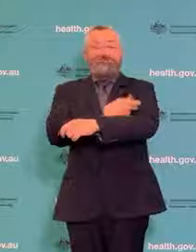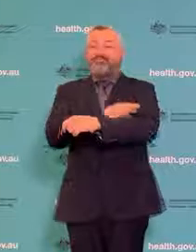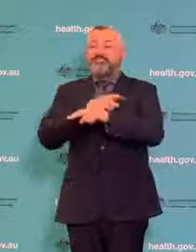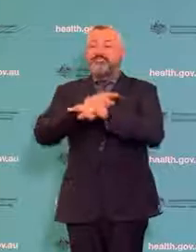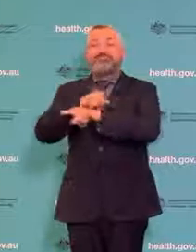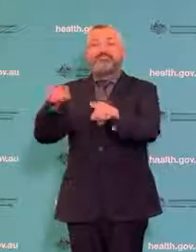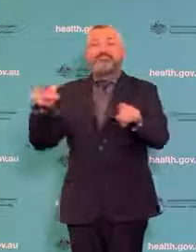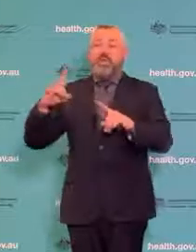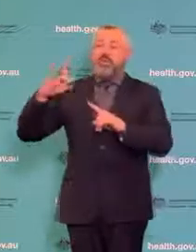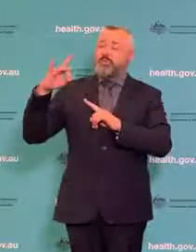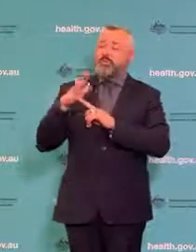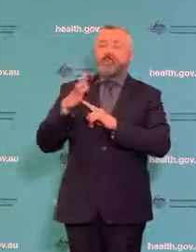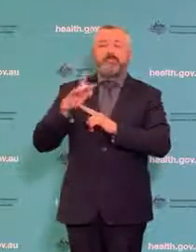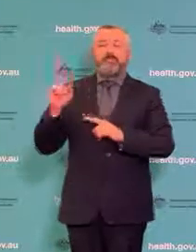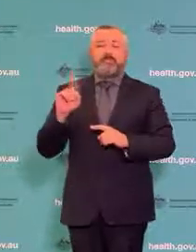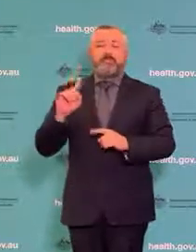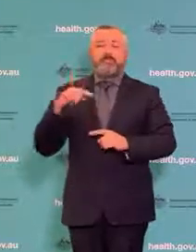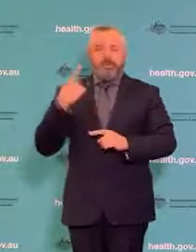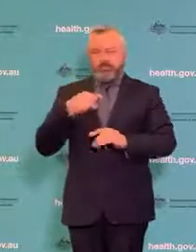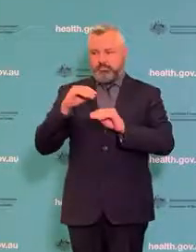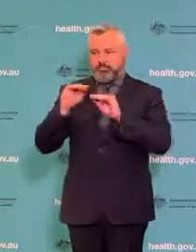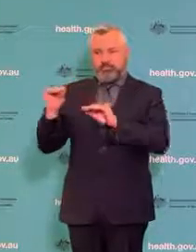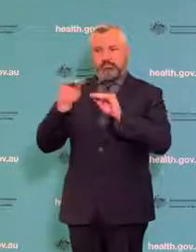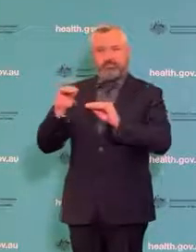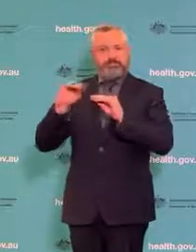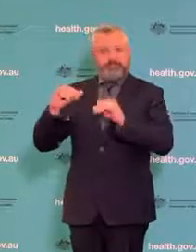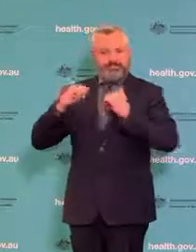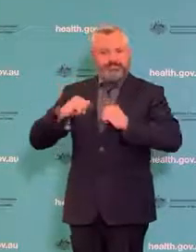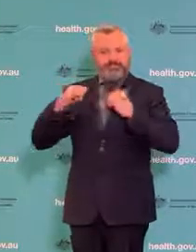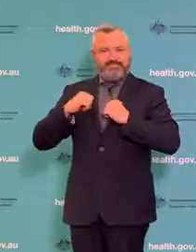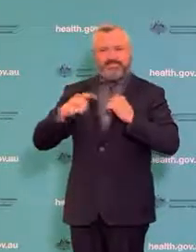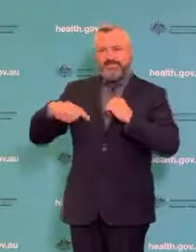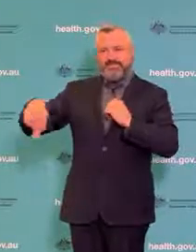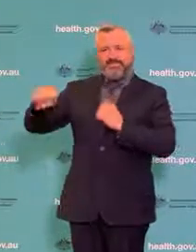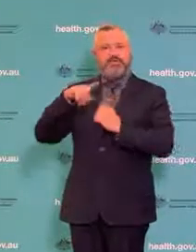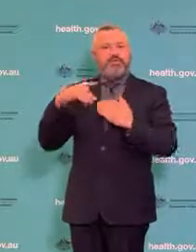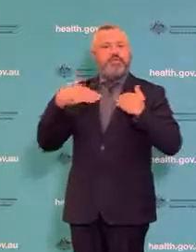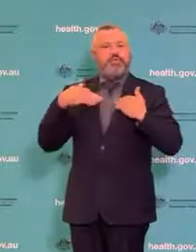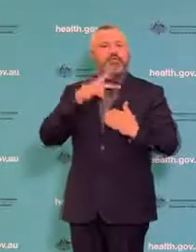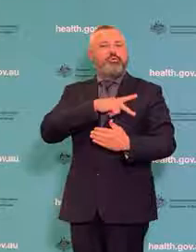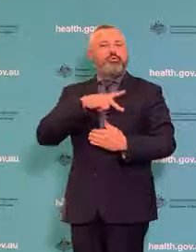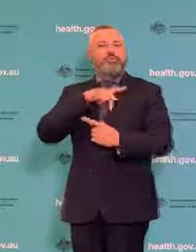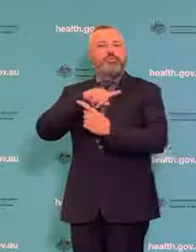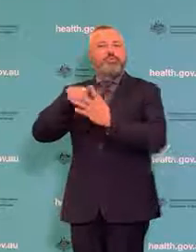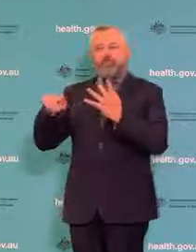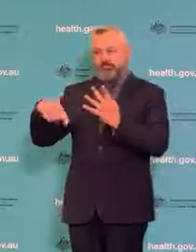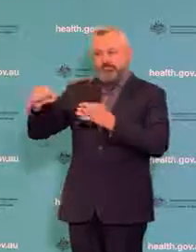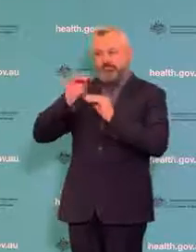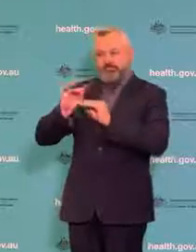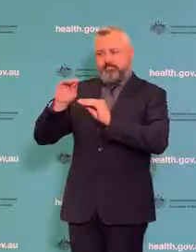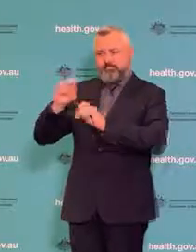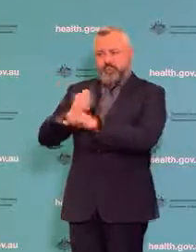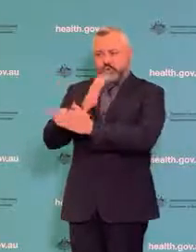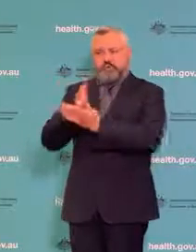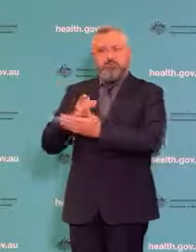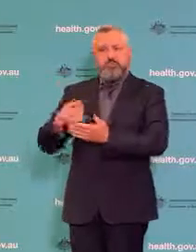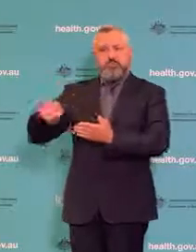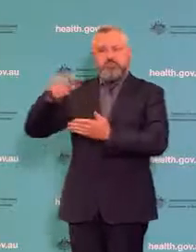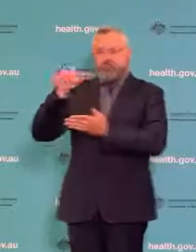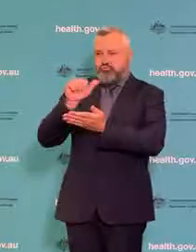we've developed and provided to health professionals in order to ensure that the program is delivered safely and